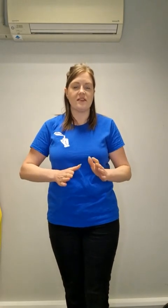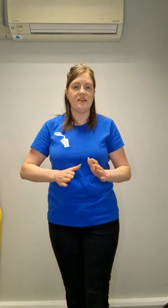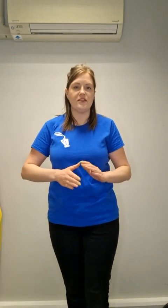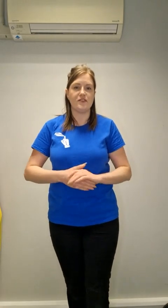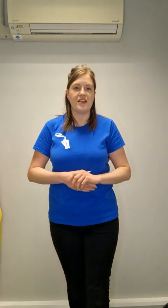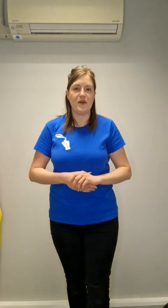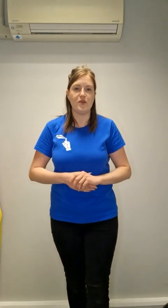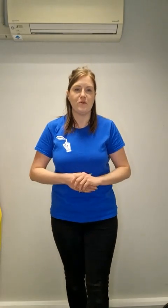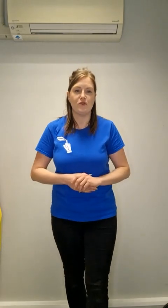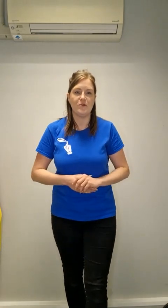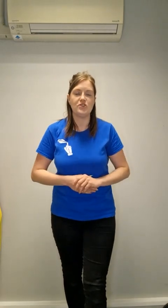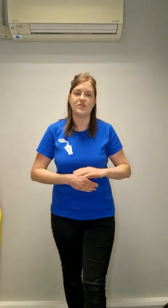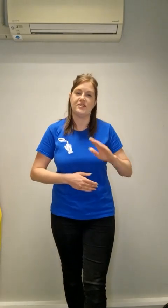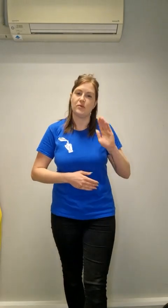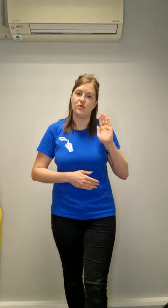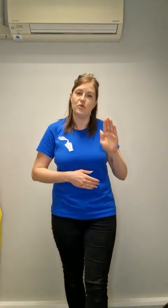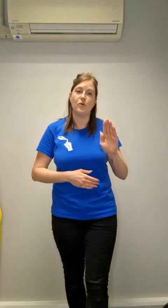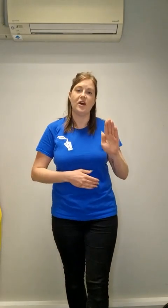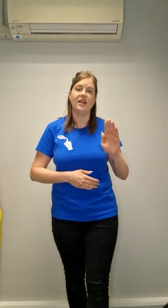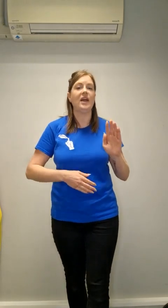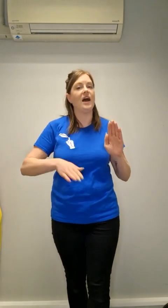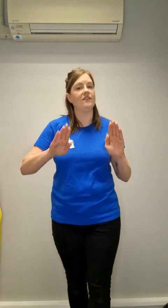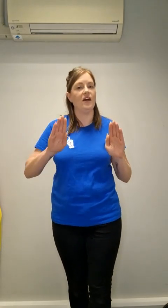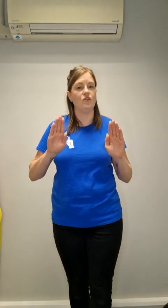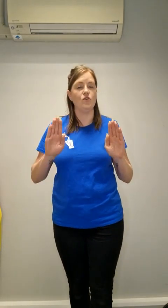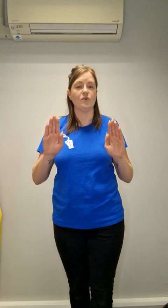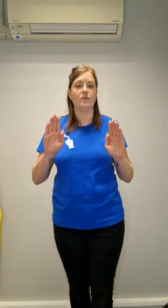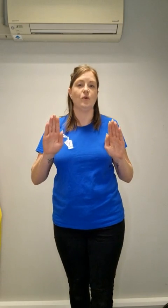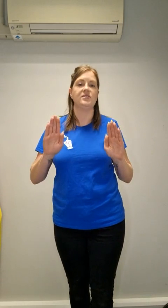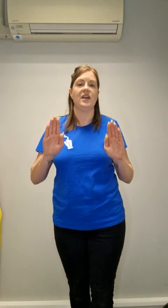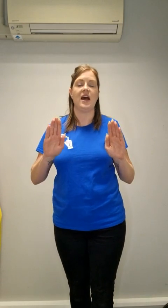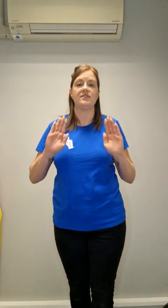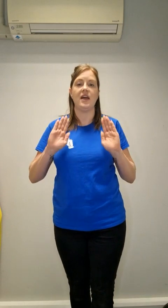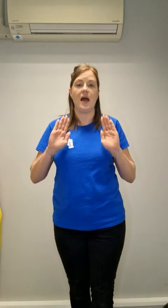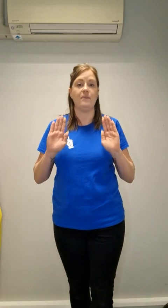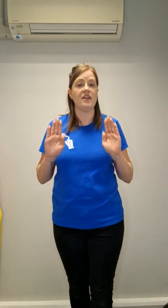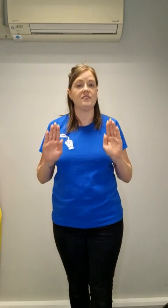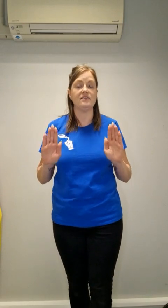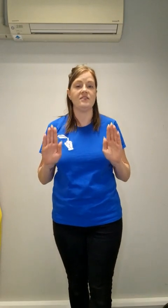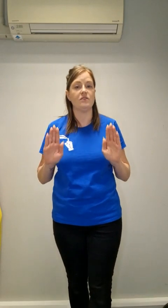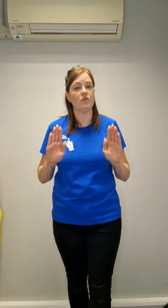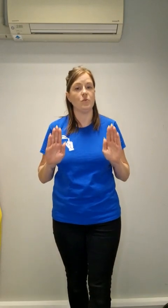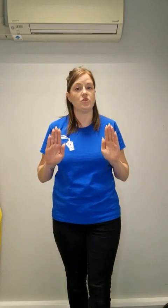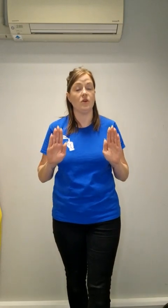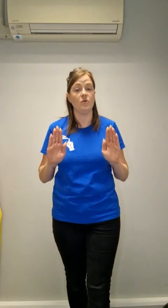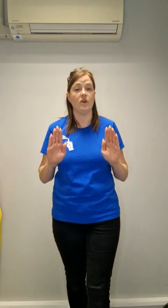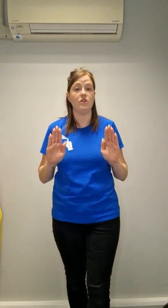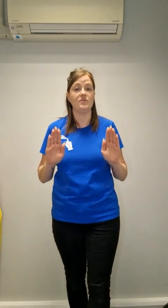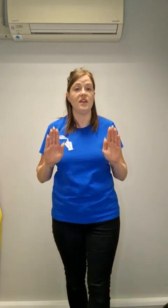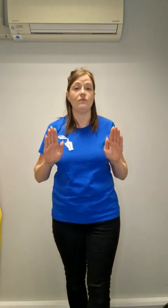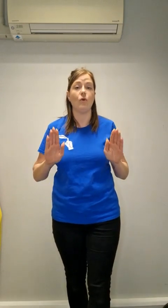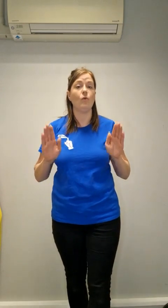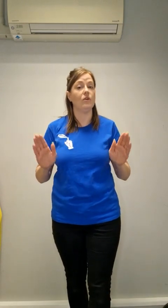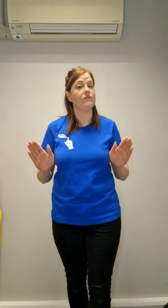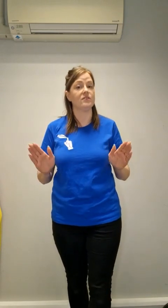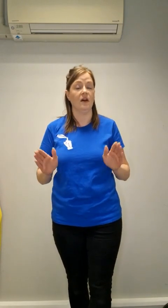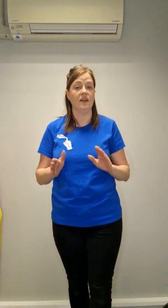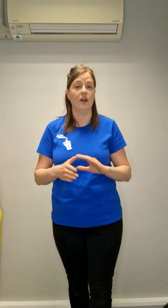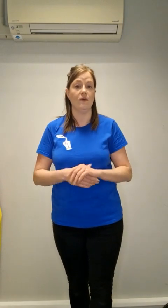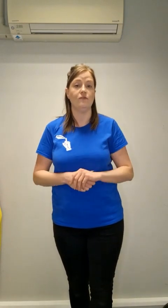slightly different to how you perform it. Just stick with your working hand and your supporting hand and be consistent with which one you are using for all of your signing going